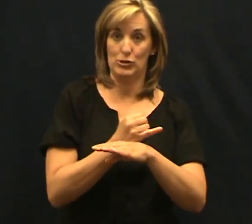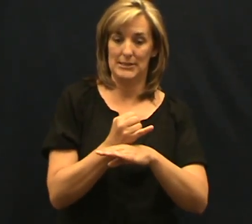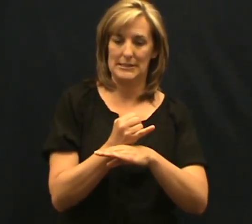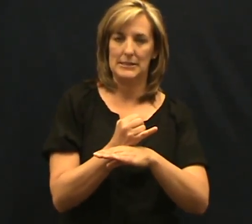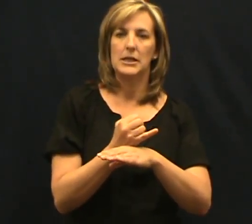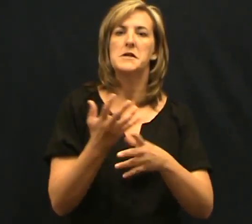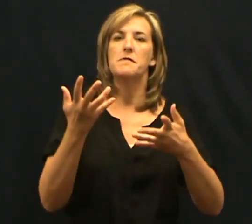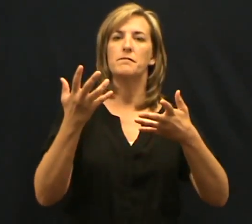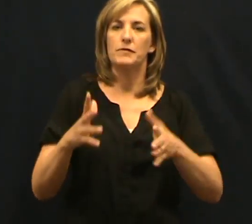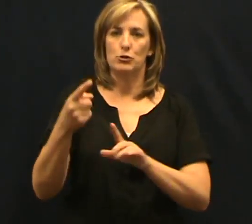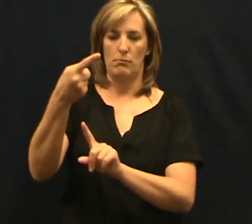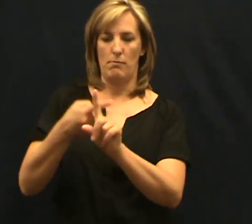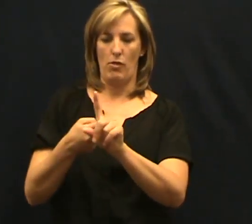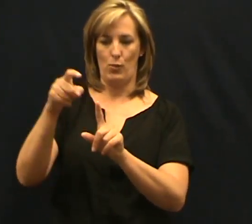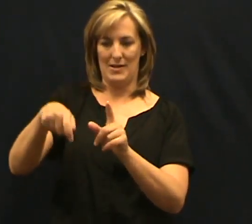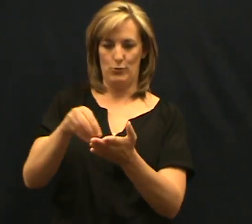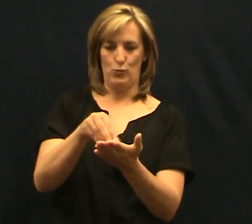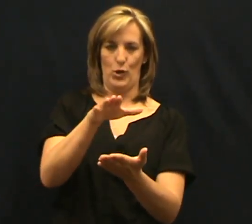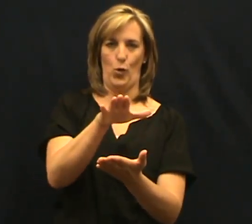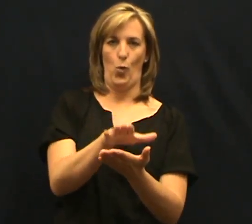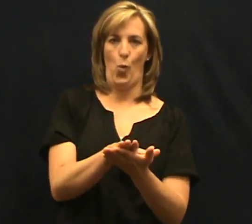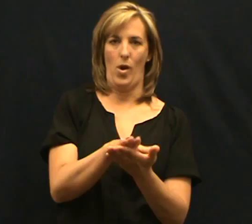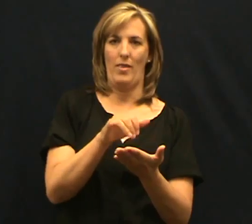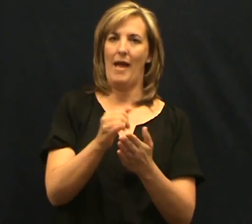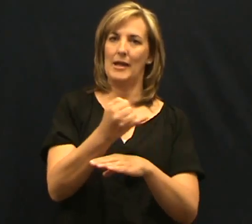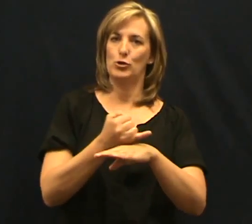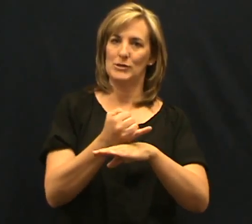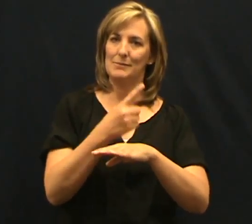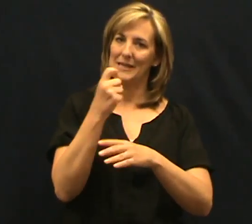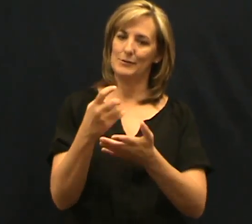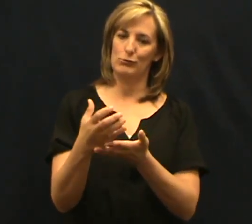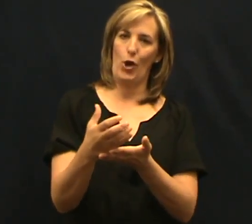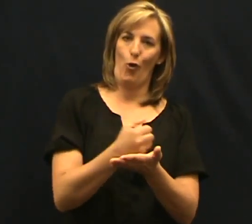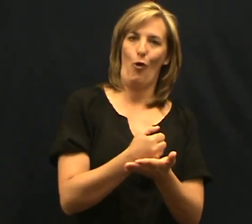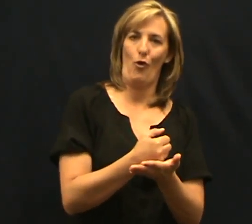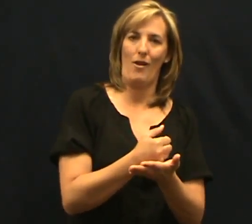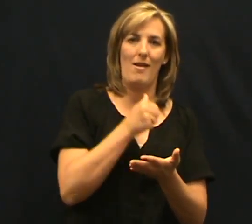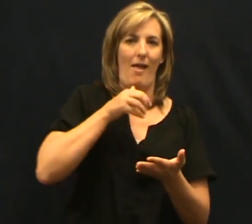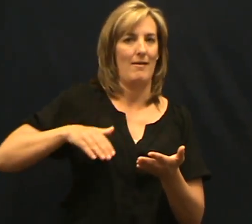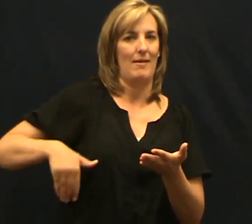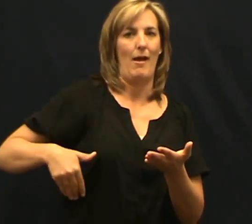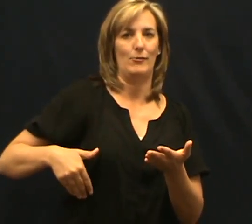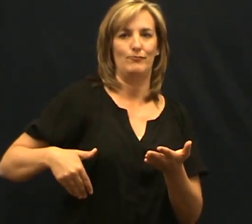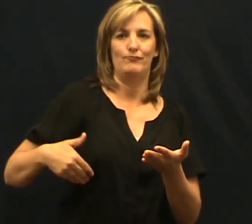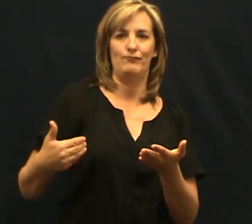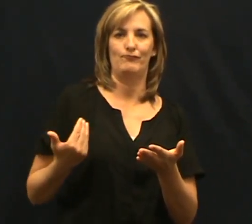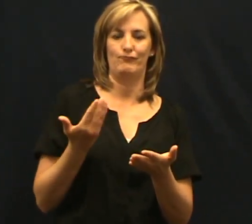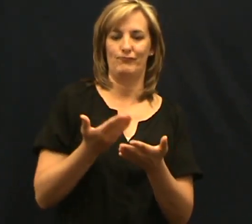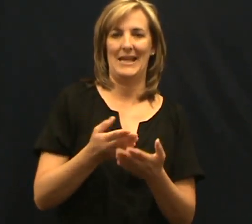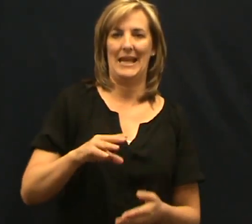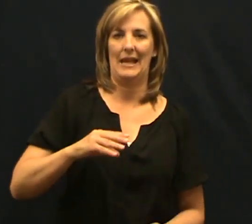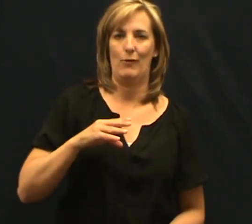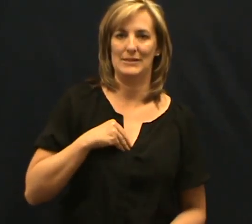interest revenue because we've actually earned it, even though we haven't received the cash. Later on, when we receive the